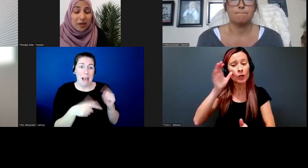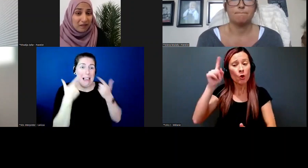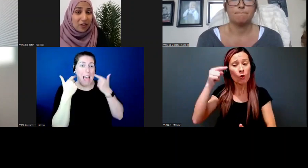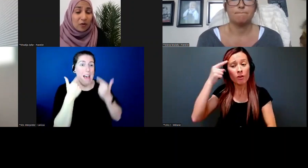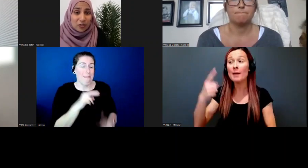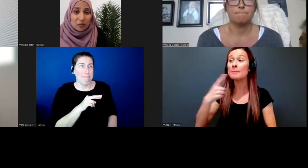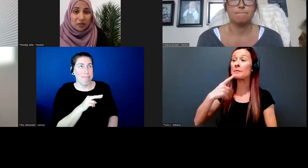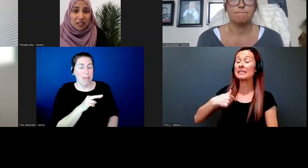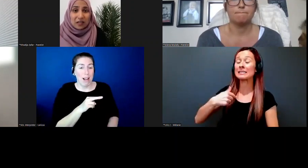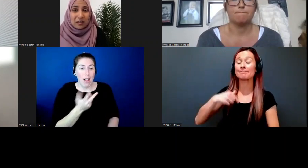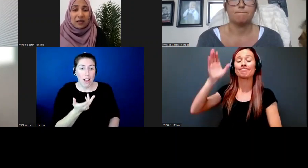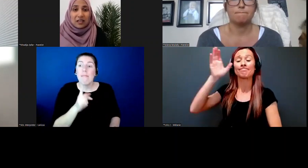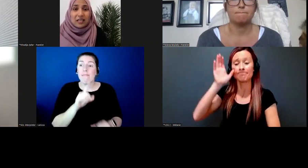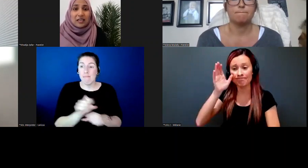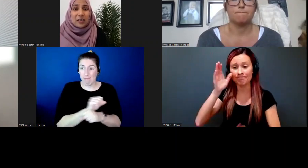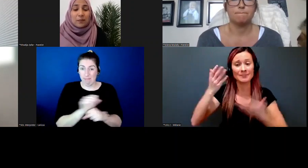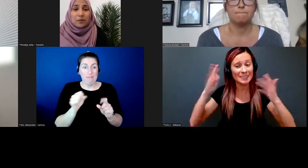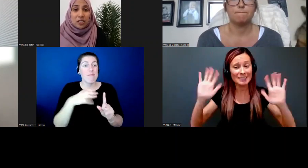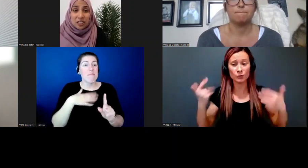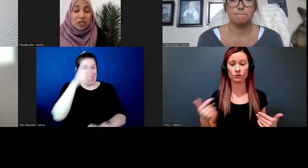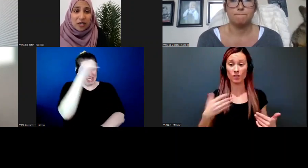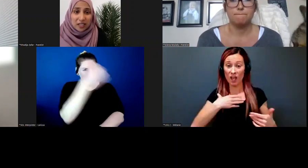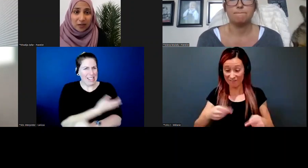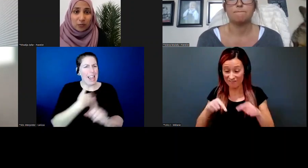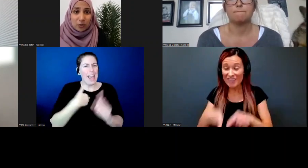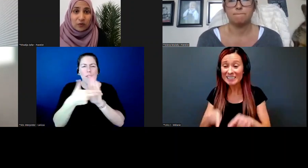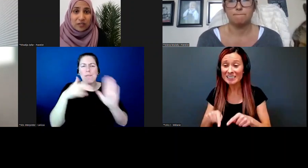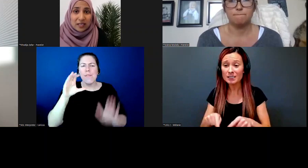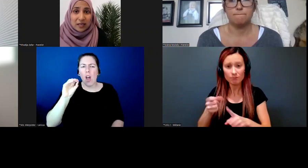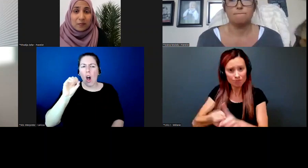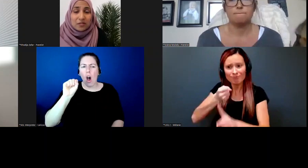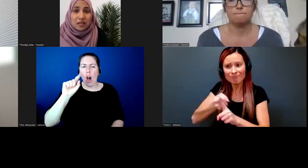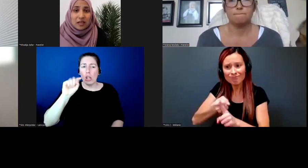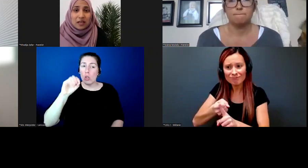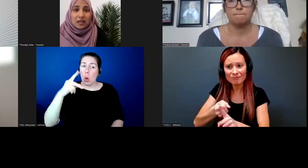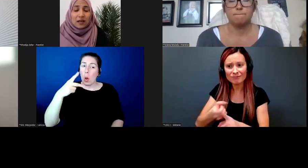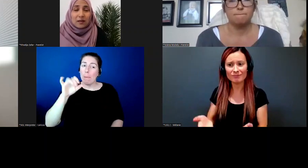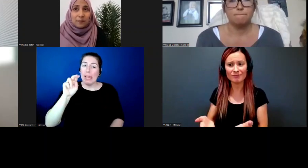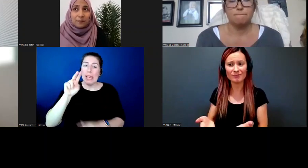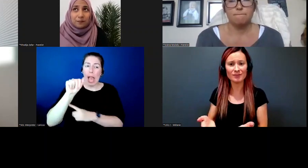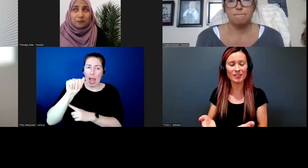ended up having osteopenia. He ended up dislocating both of his hips